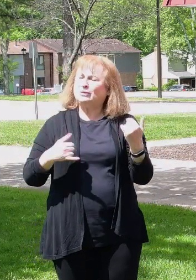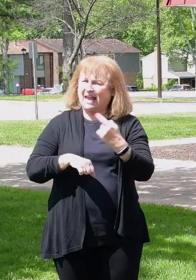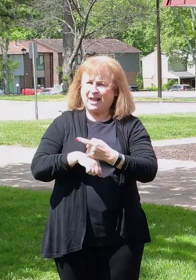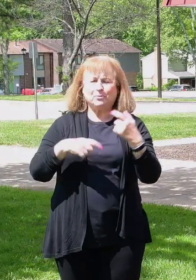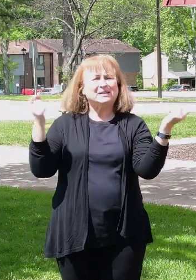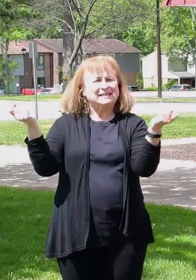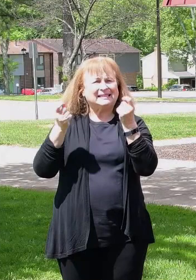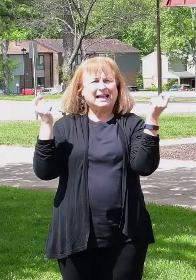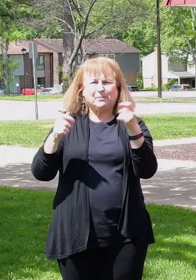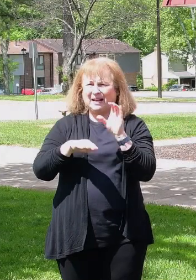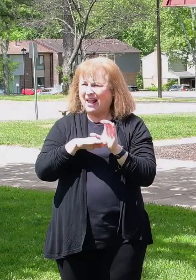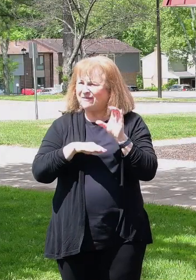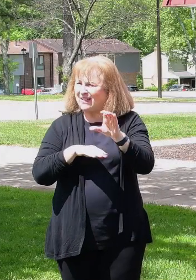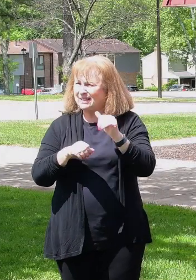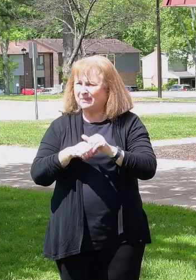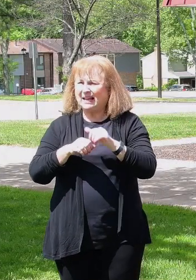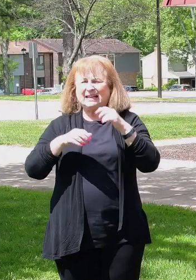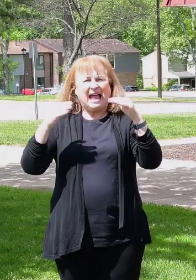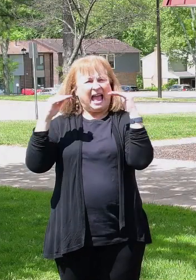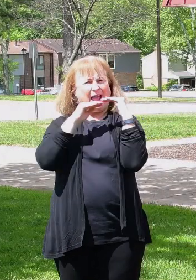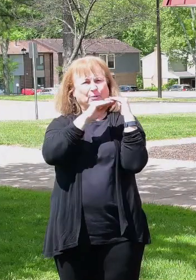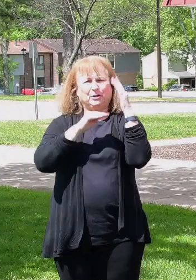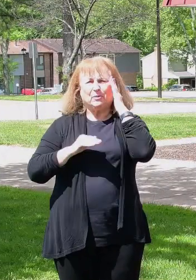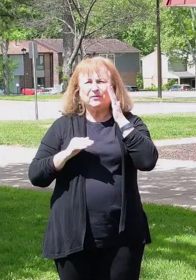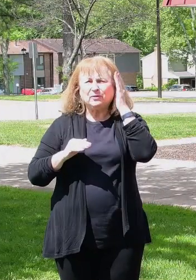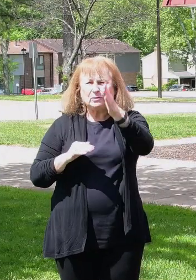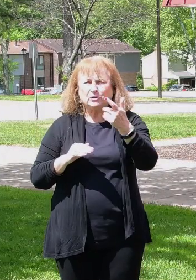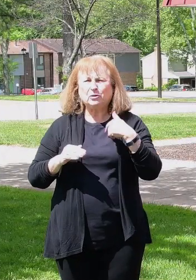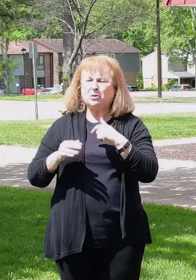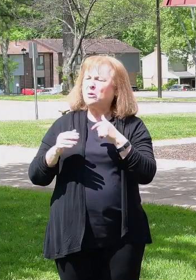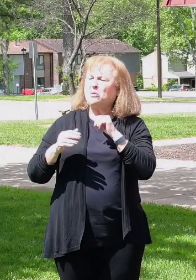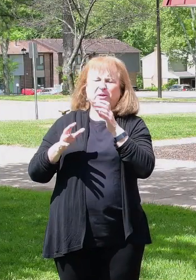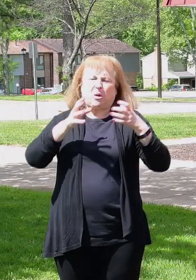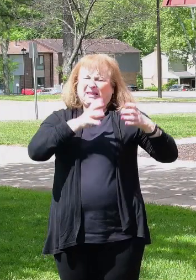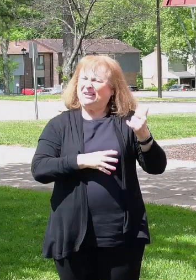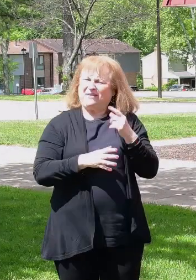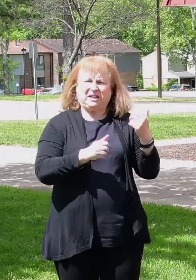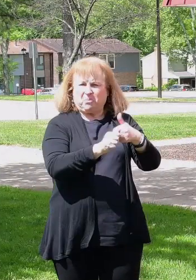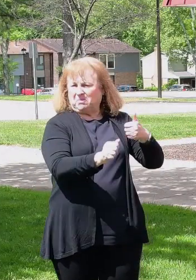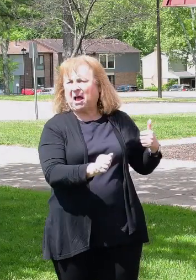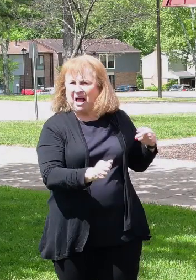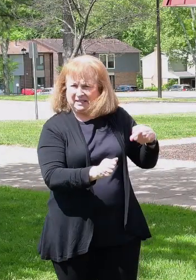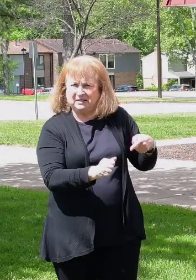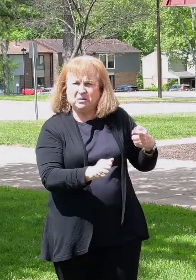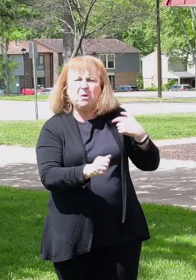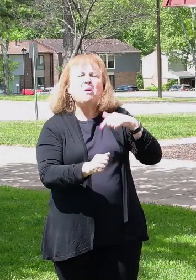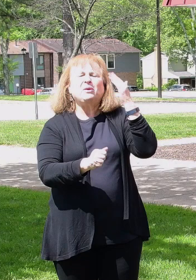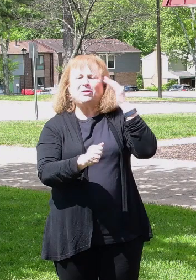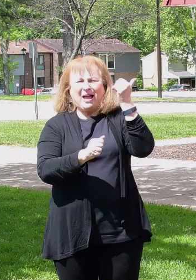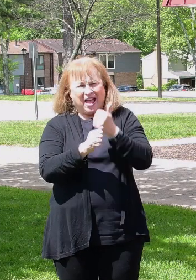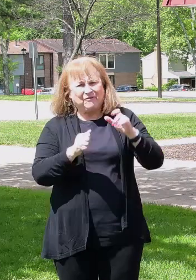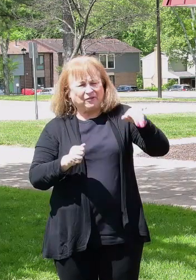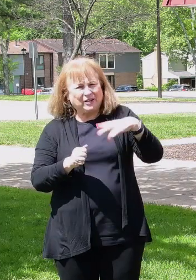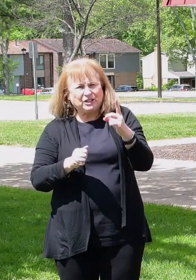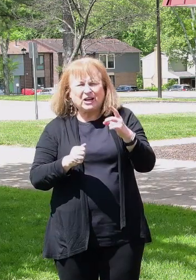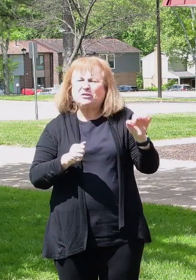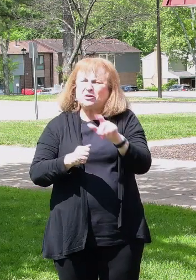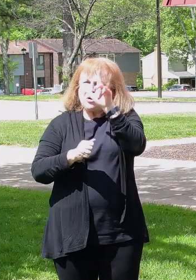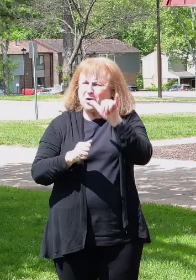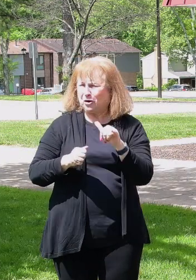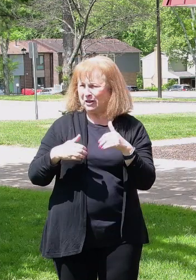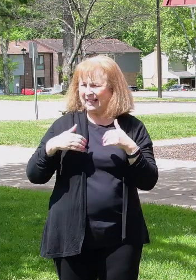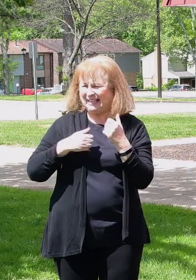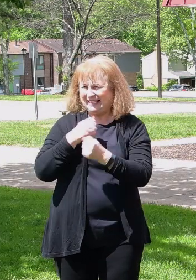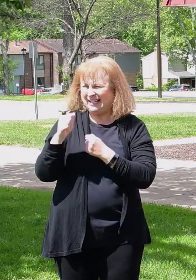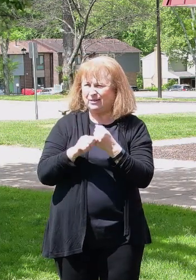we are celebrating an investment in an equitable future where we leave no one behind. We know that every child's early years